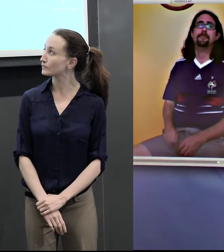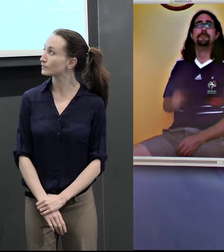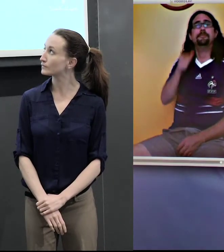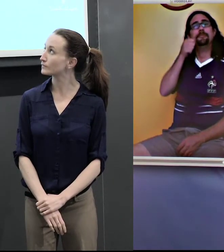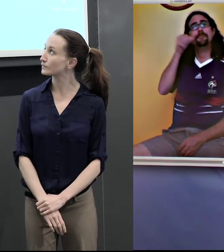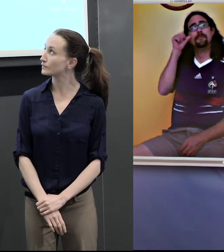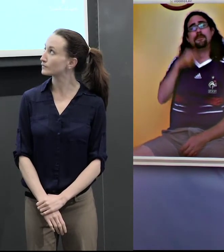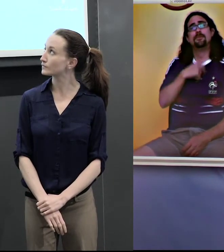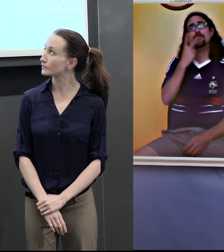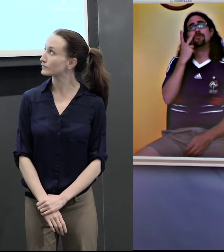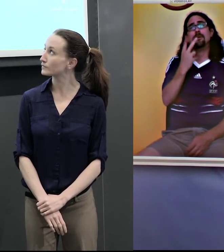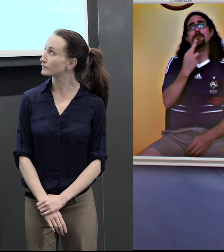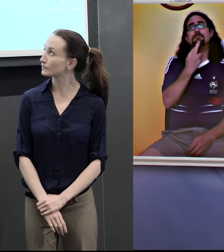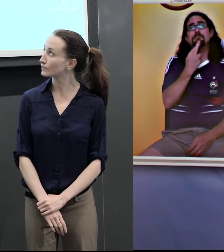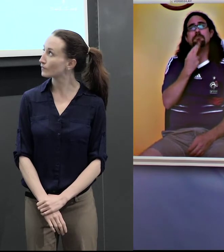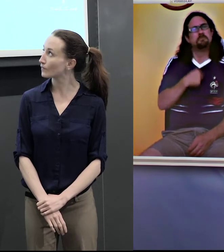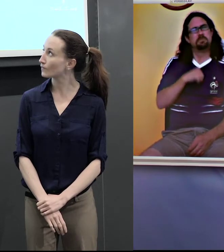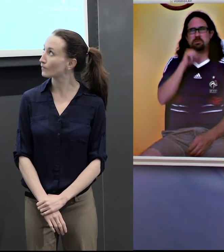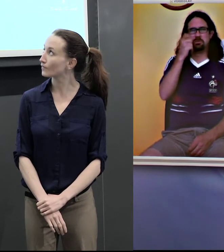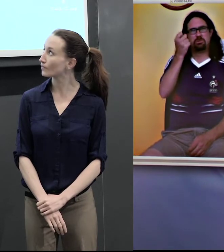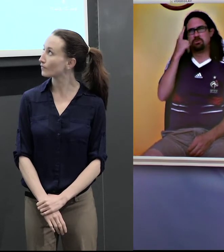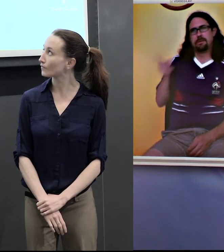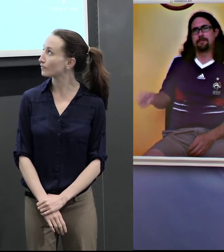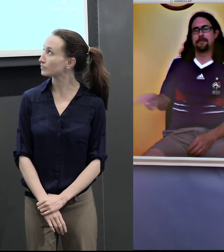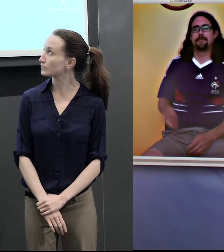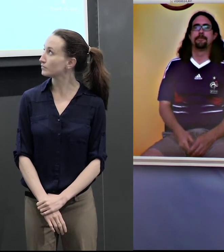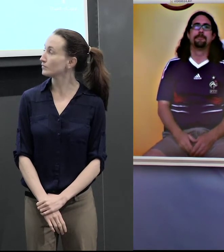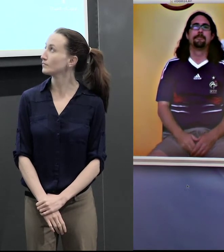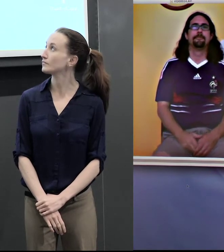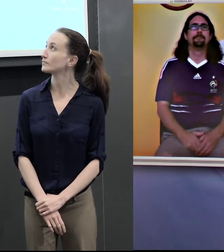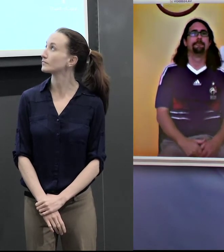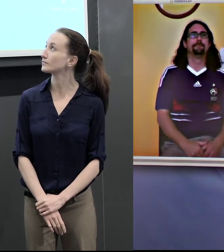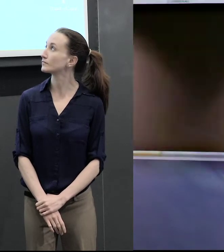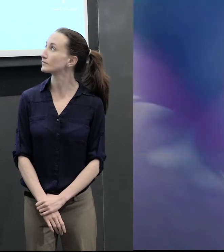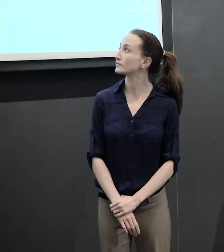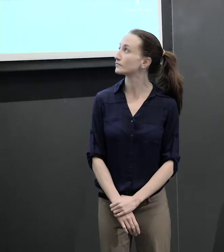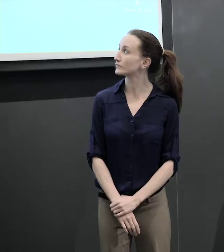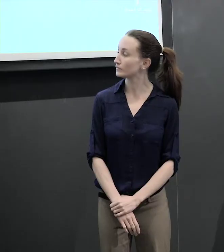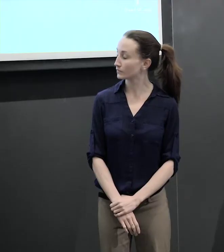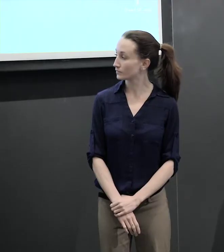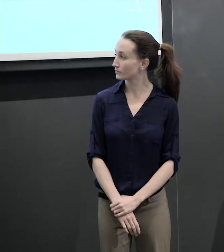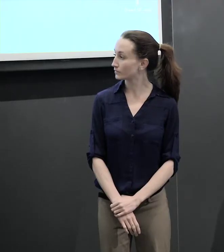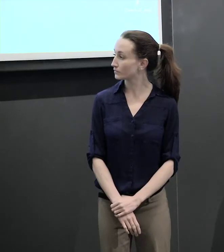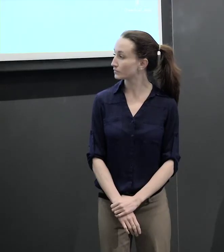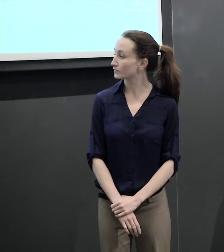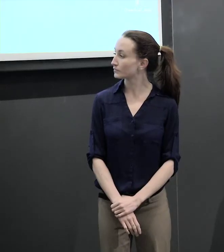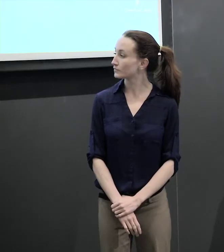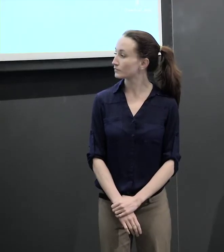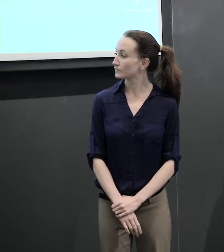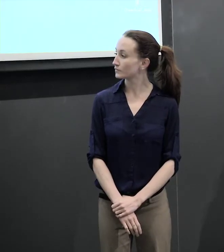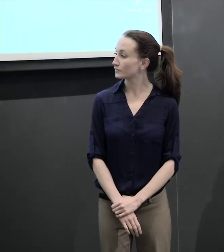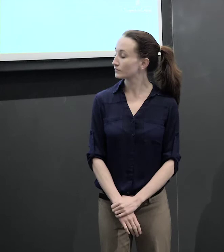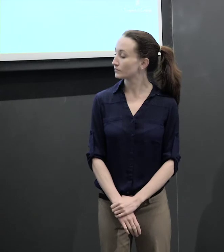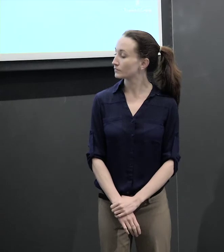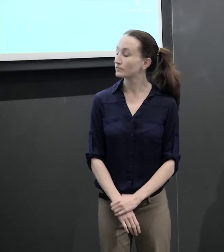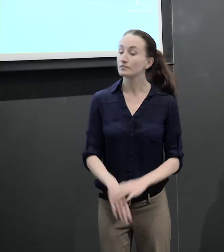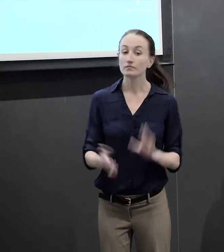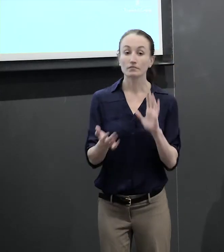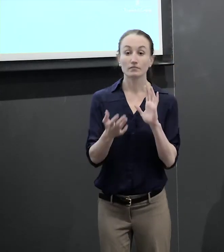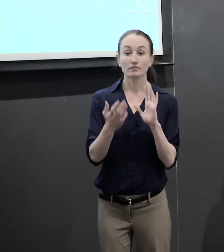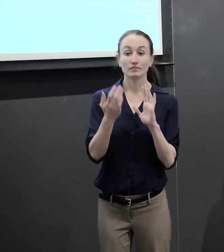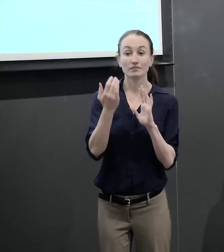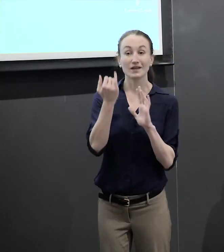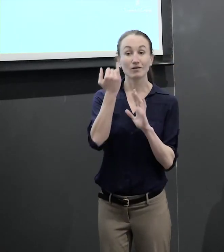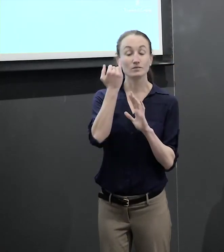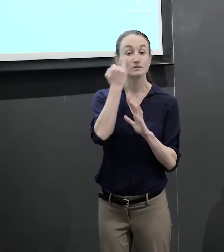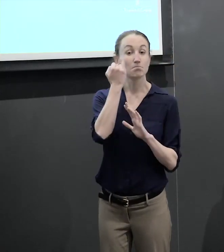him. Yesterday I see R, I not understand him. Okay. Now, if you give these examples out of the